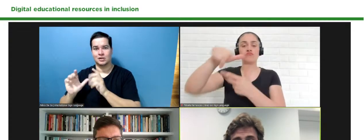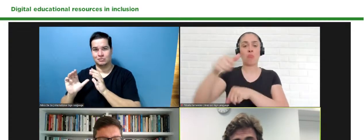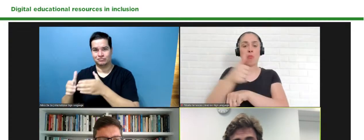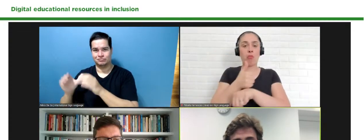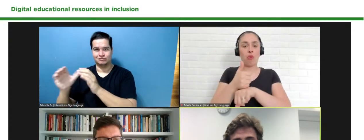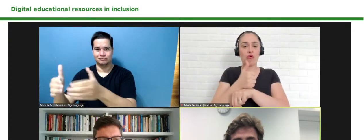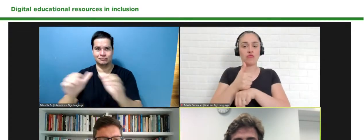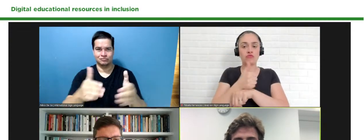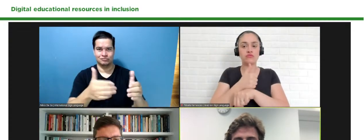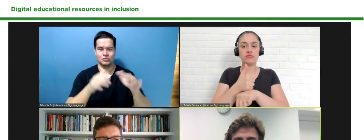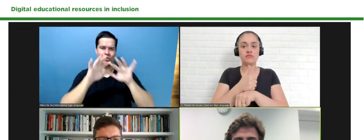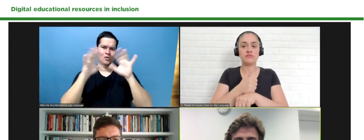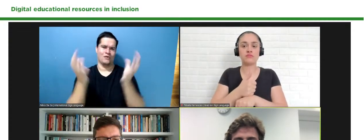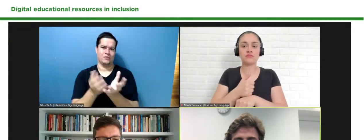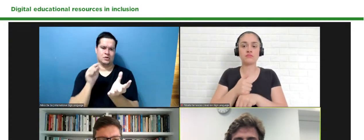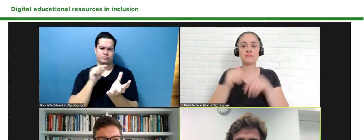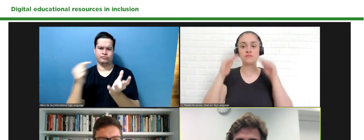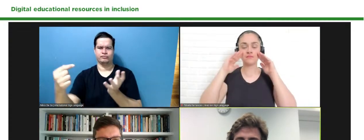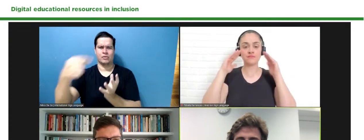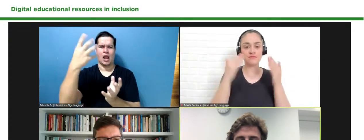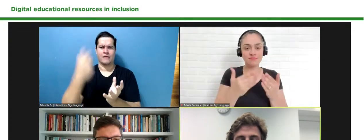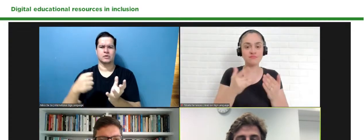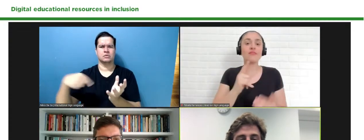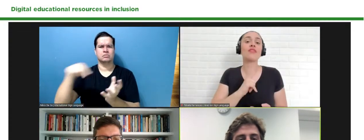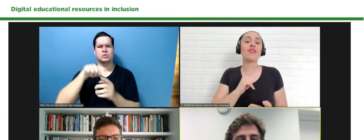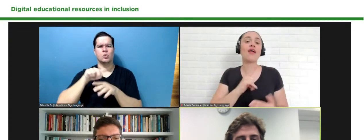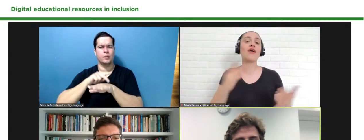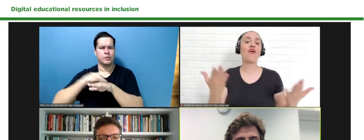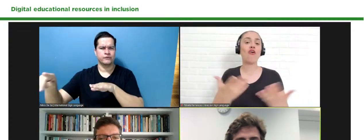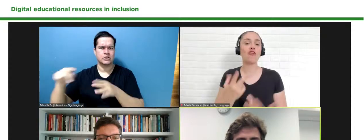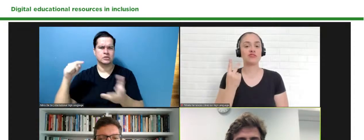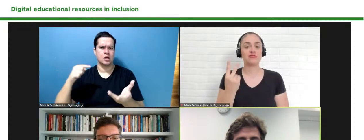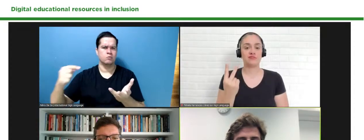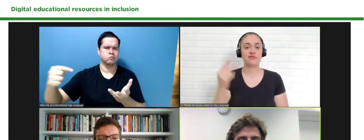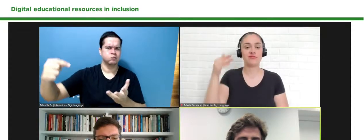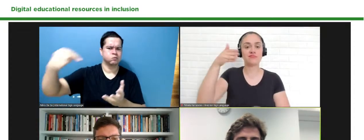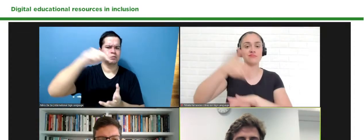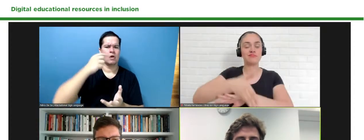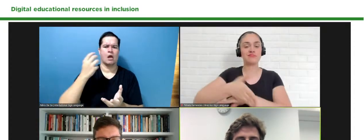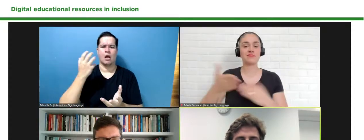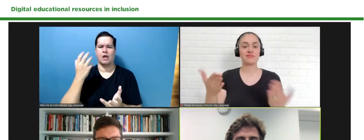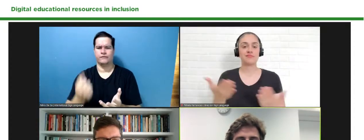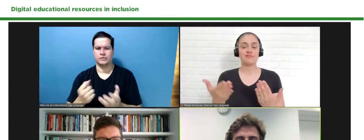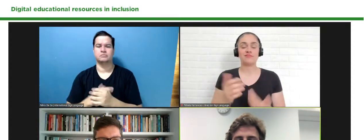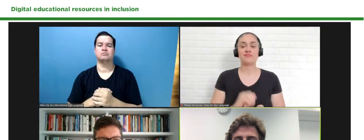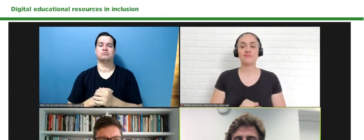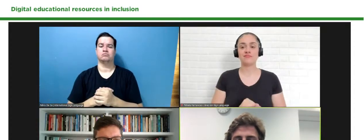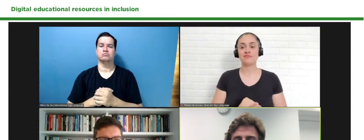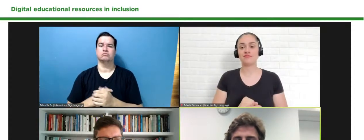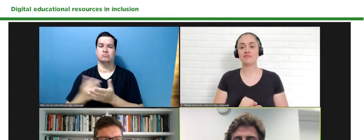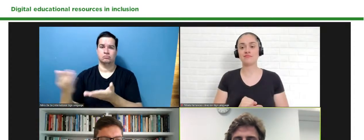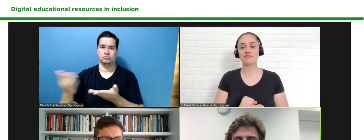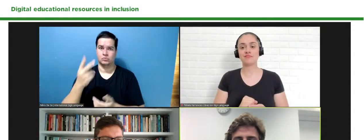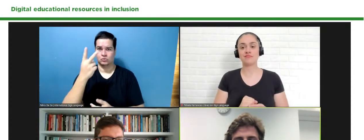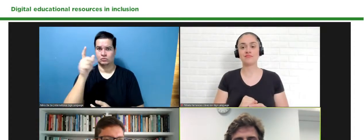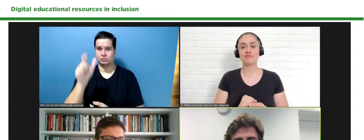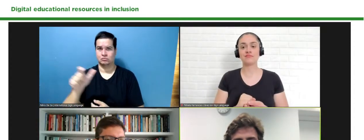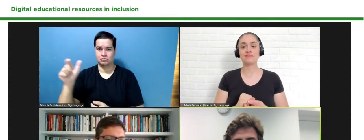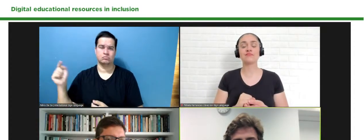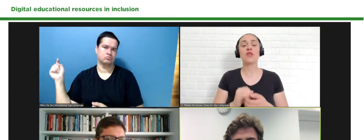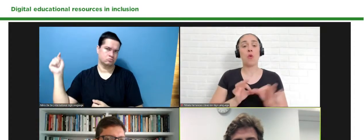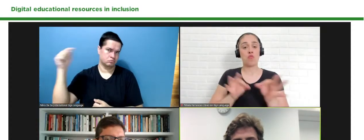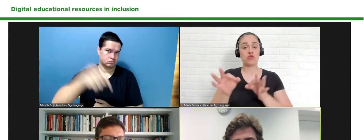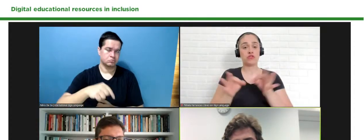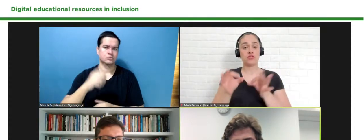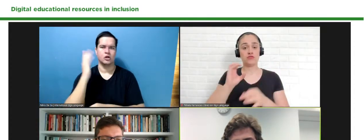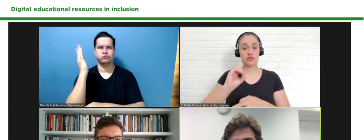Experts like they're on this panel today. So what is a community? A Zero Project community is a group of